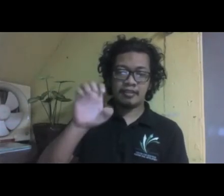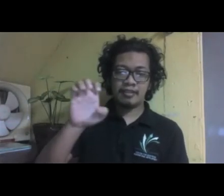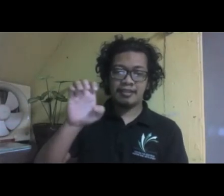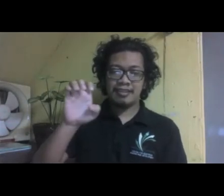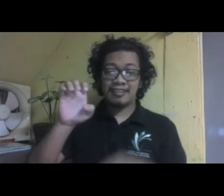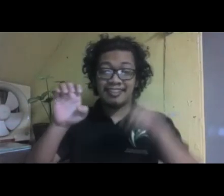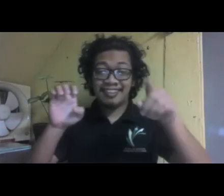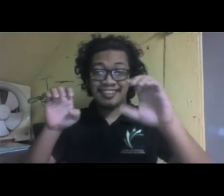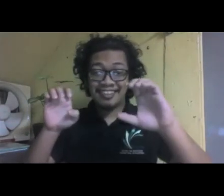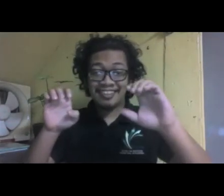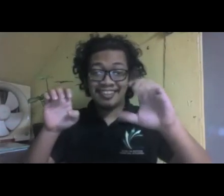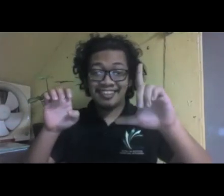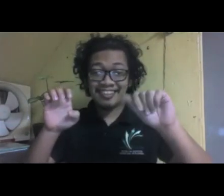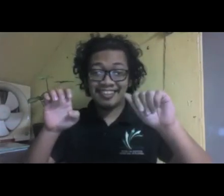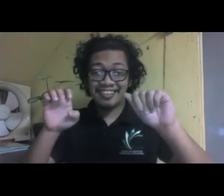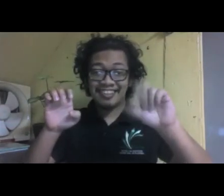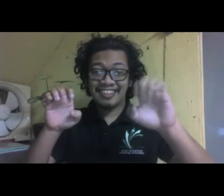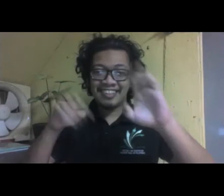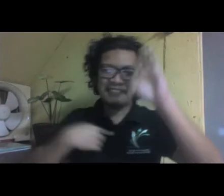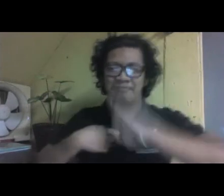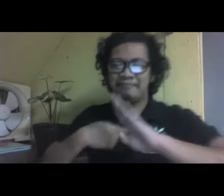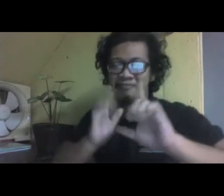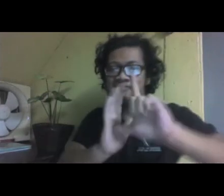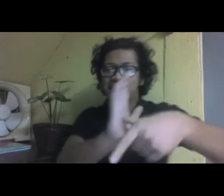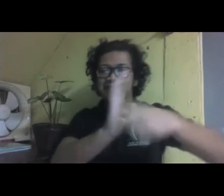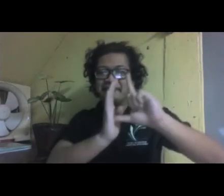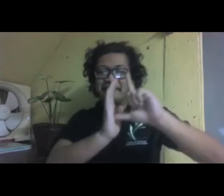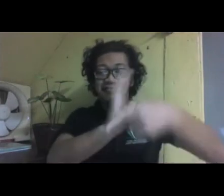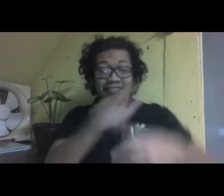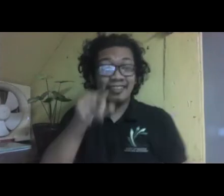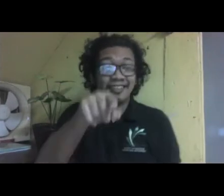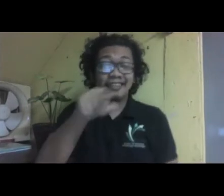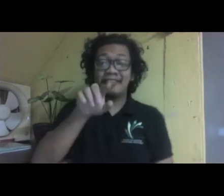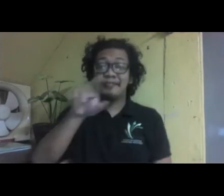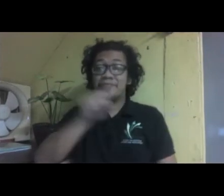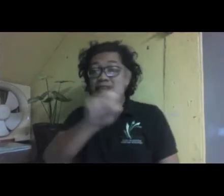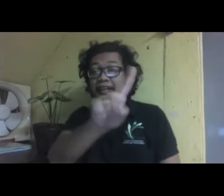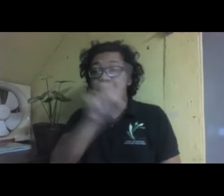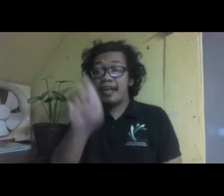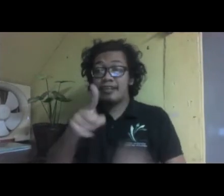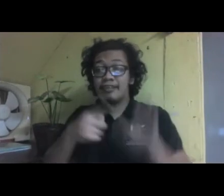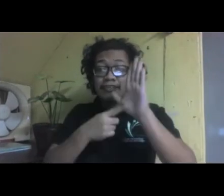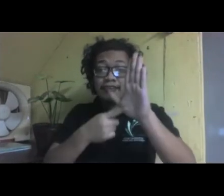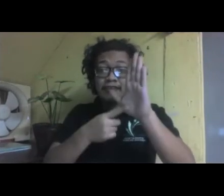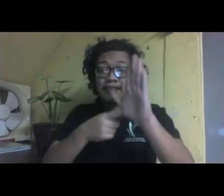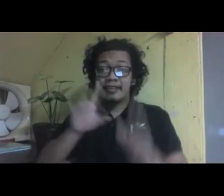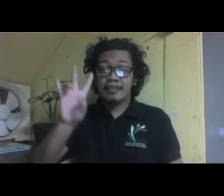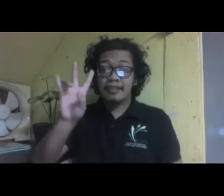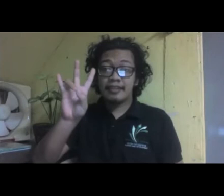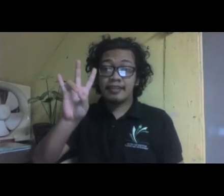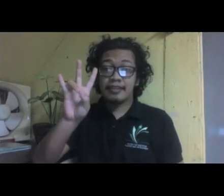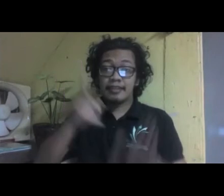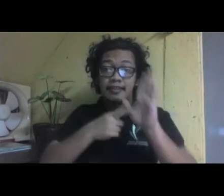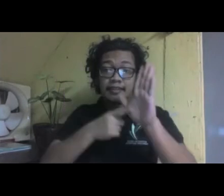Yes, you're freezing a little bit. Oo, pero hindi naman freeze. Kaya feeling ko kaya nako-conscious ako kasi I'm using phone. Hindi ko makita